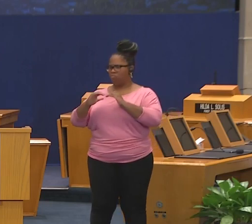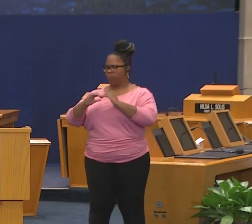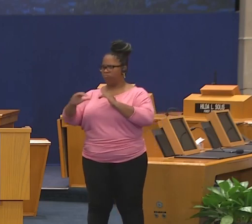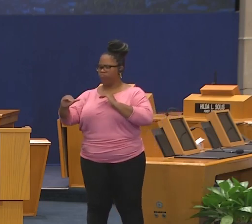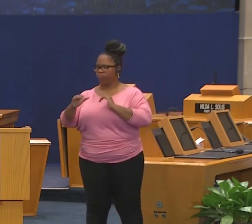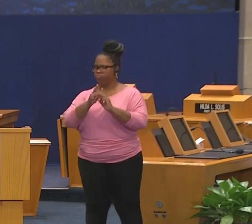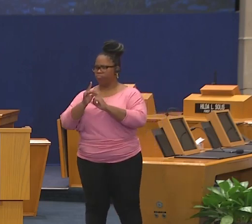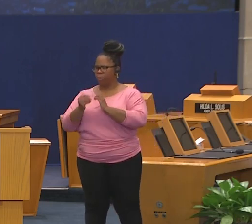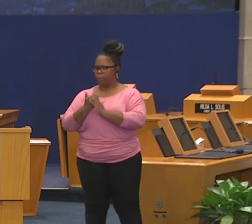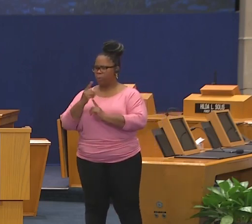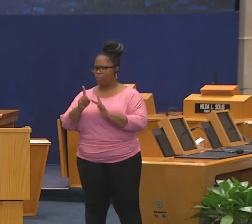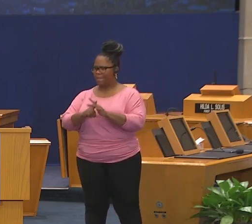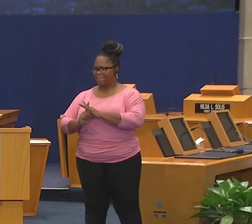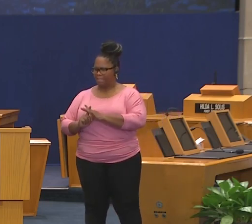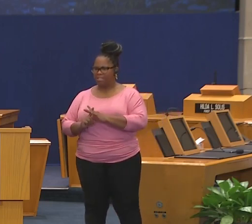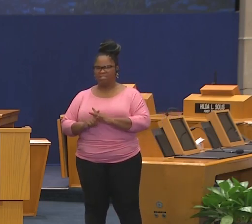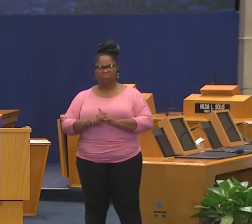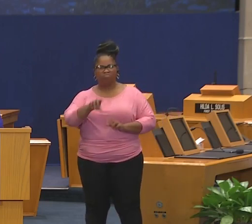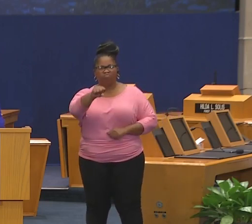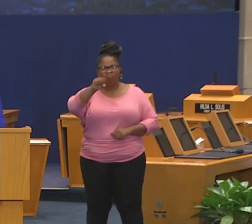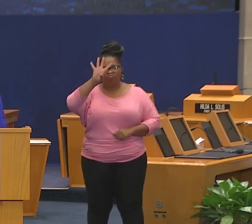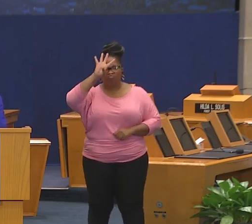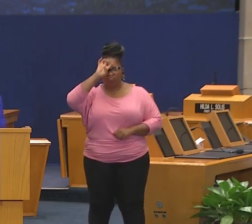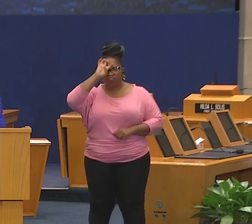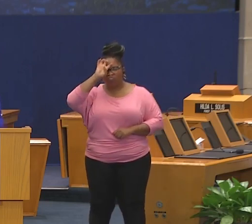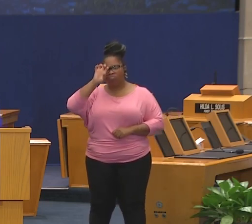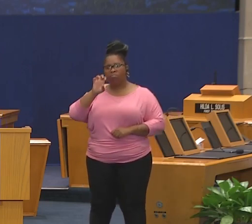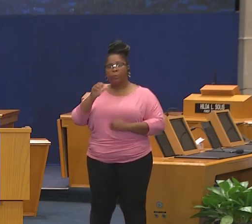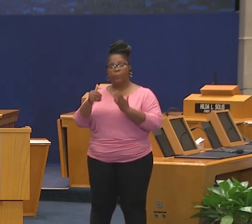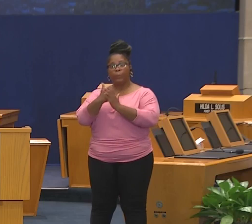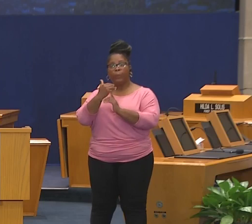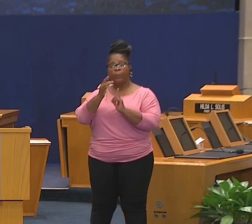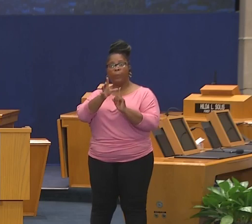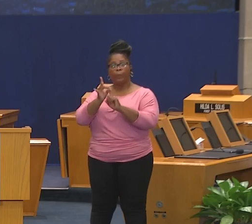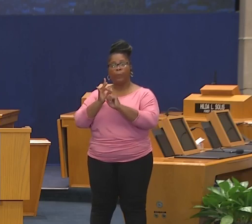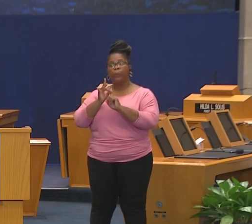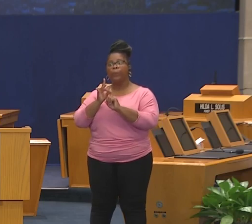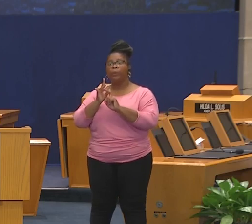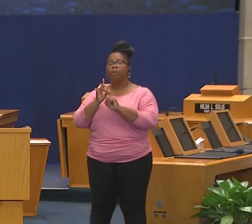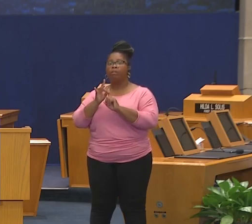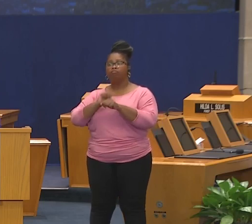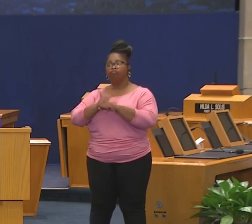it is puzzling when you see that our cases are staying relatively stable, but